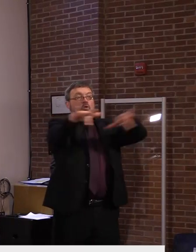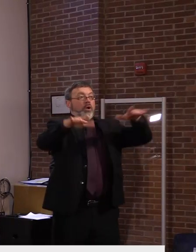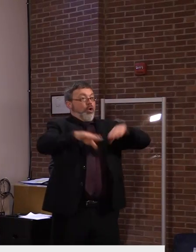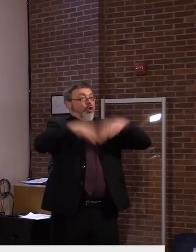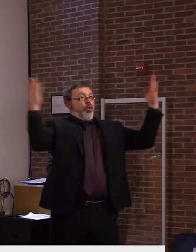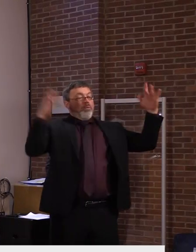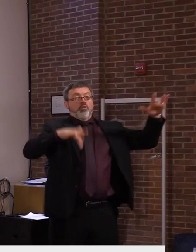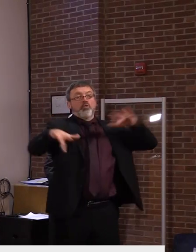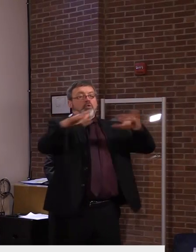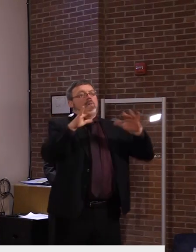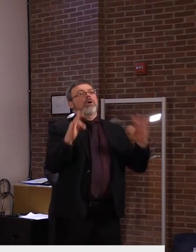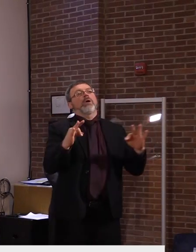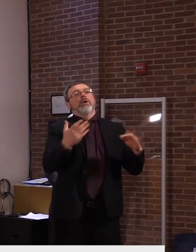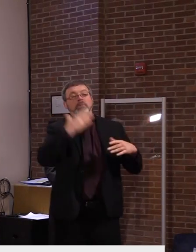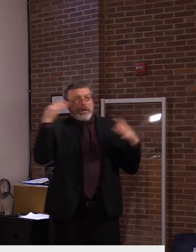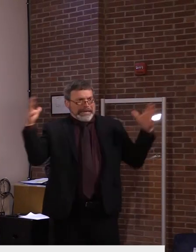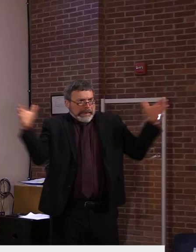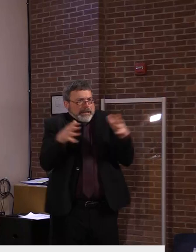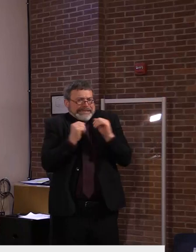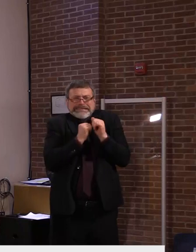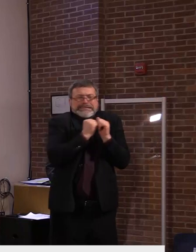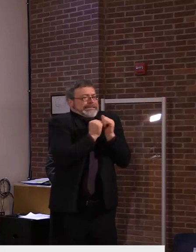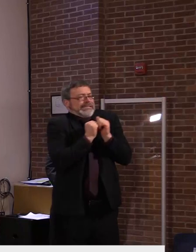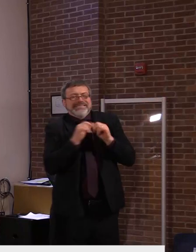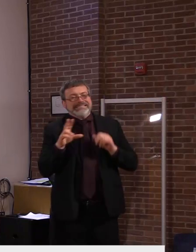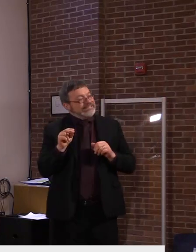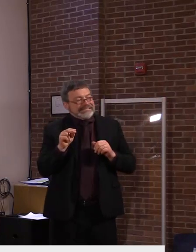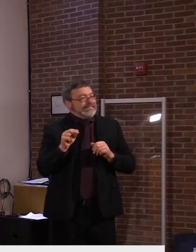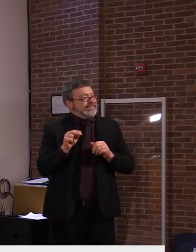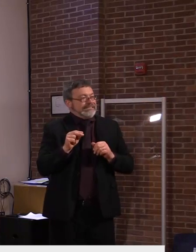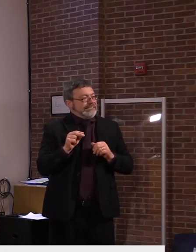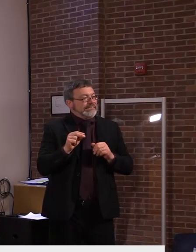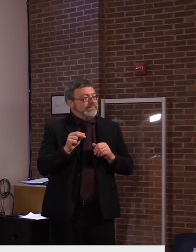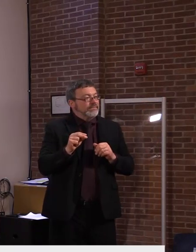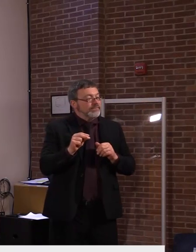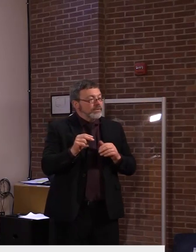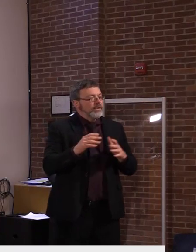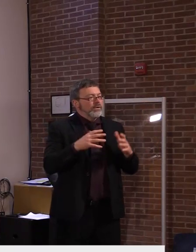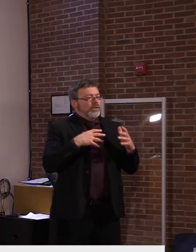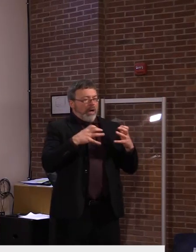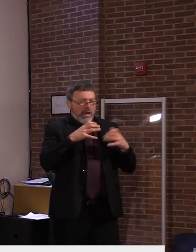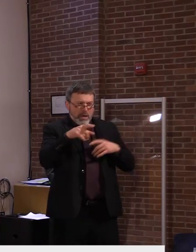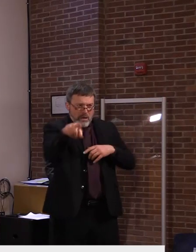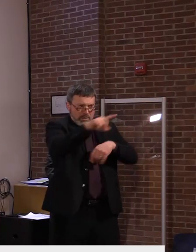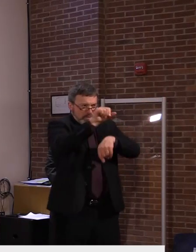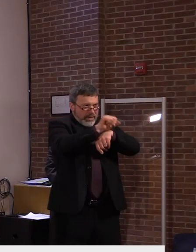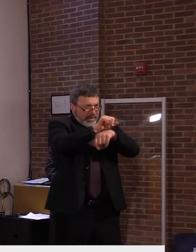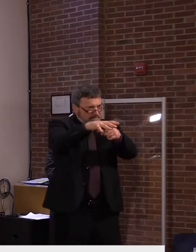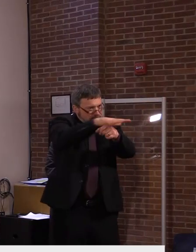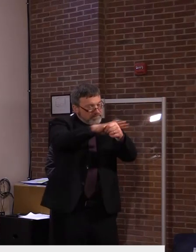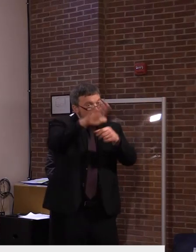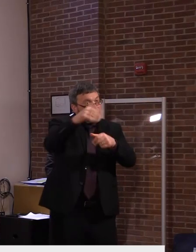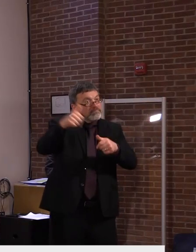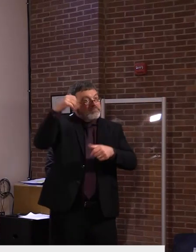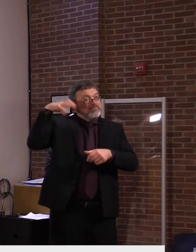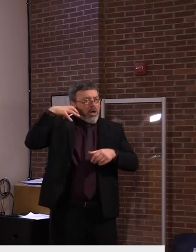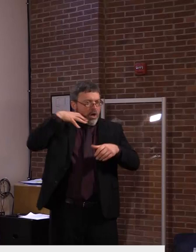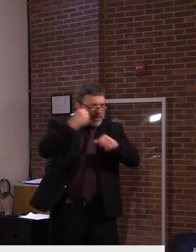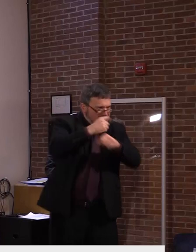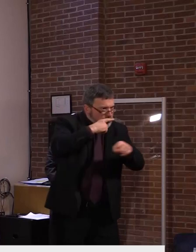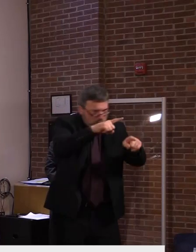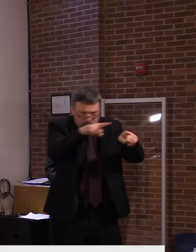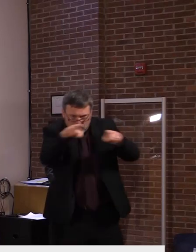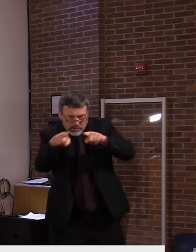And employers should take similar steps to ensure the safety of their staff, especially those who will be in close contact with